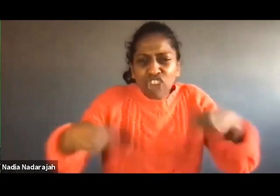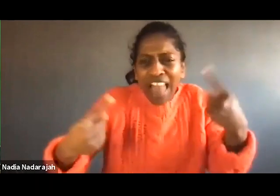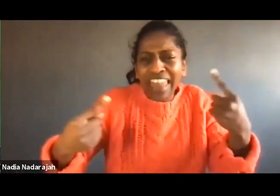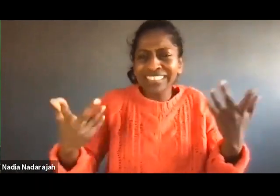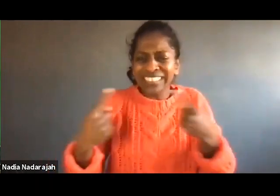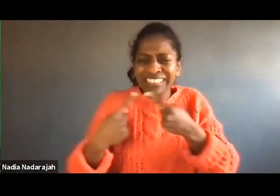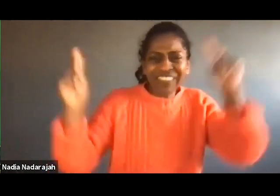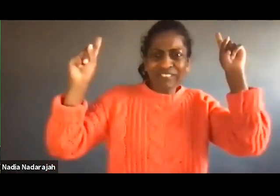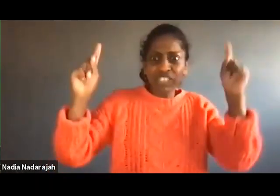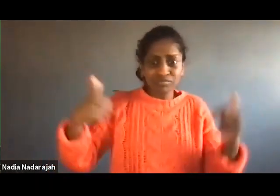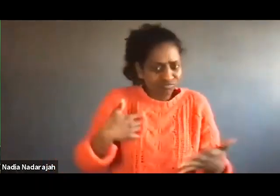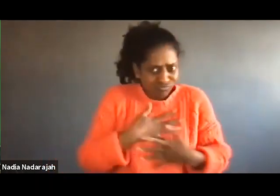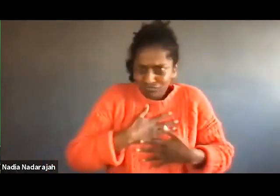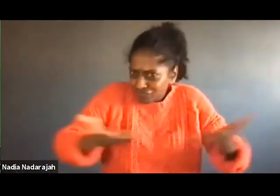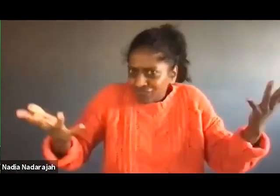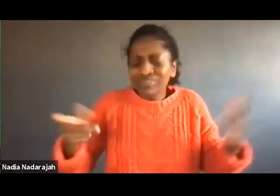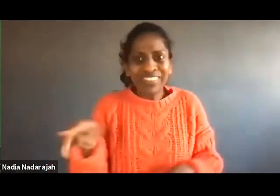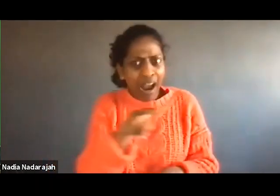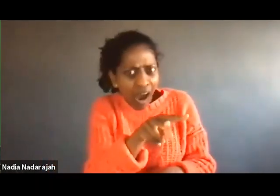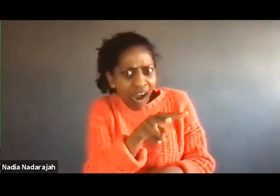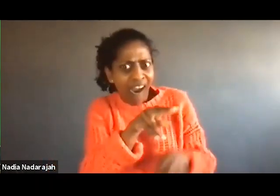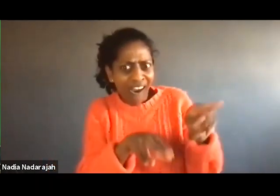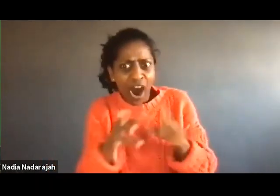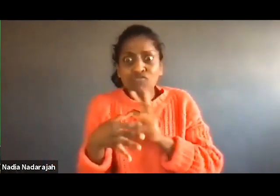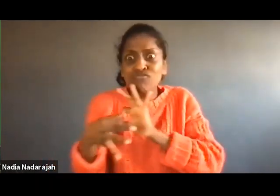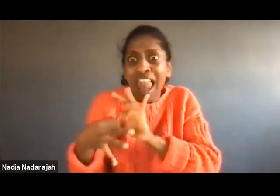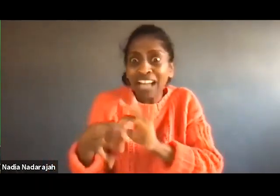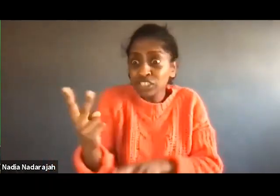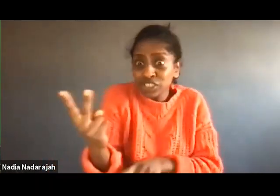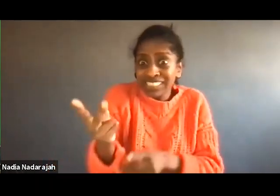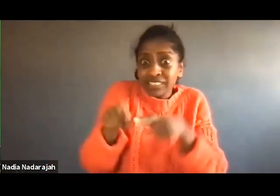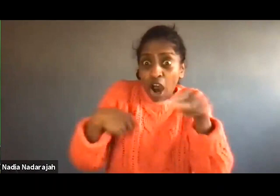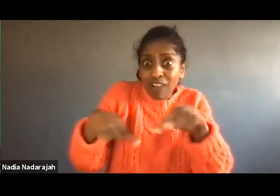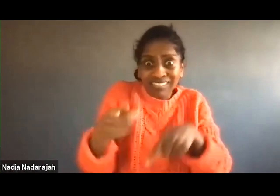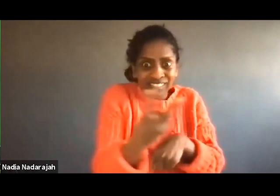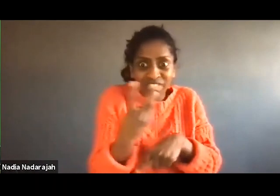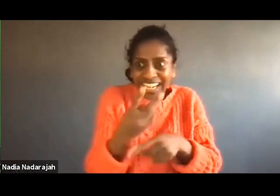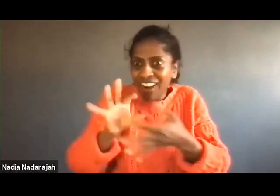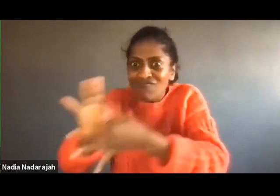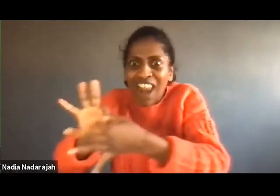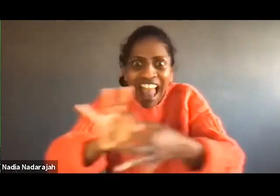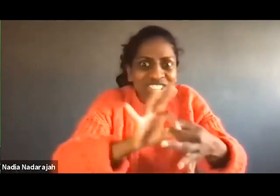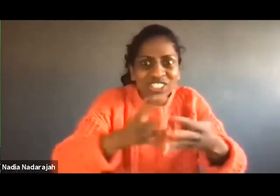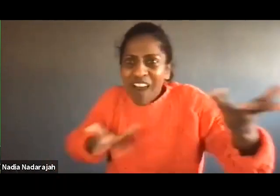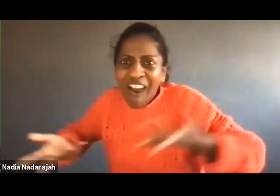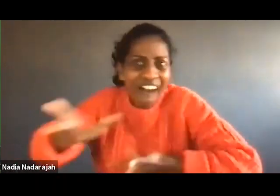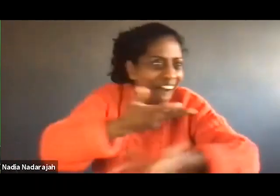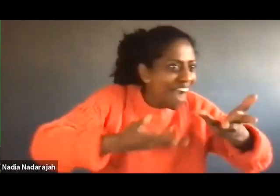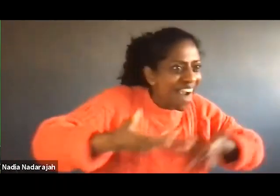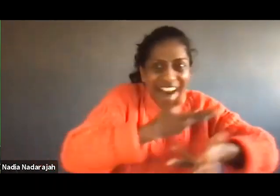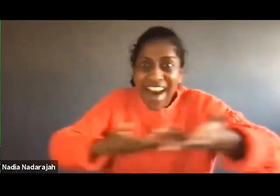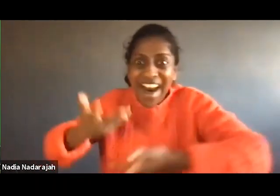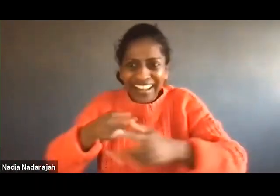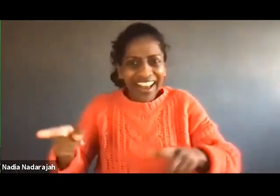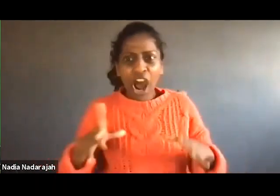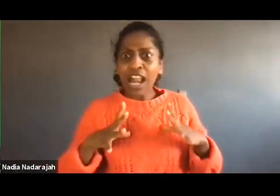as a deaf actress, it's quite nice to give them a new perspective. And oftentimes you can create a fantastic relationship with